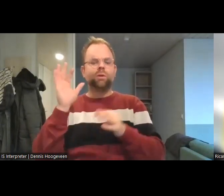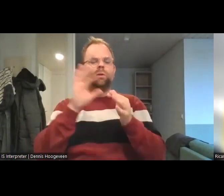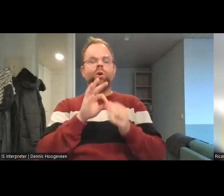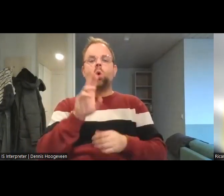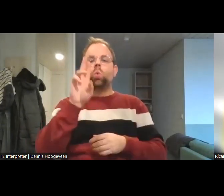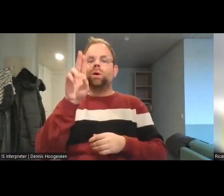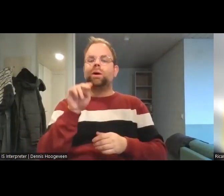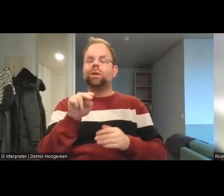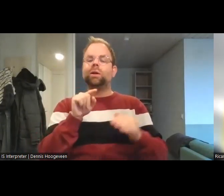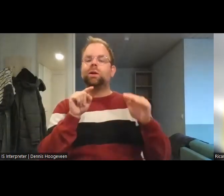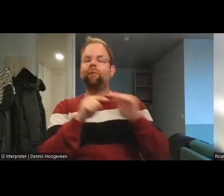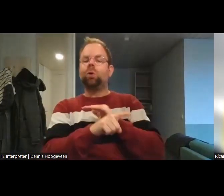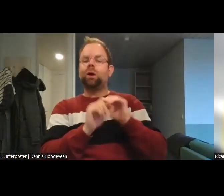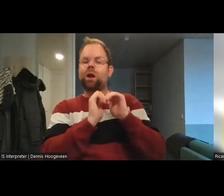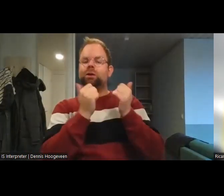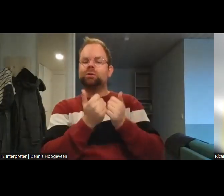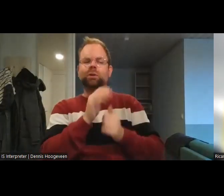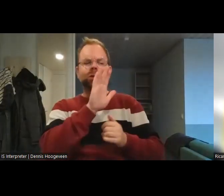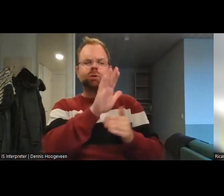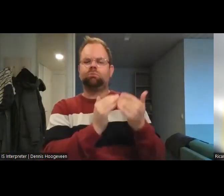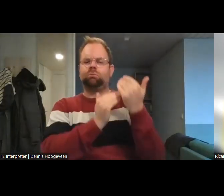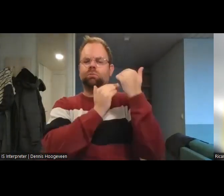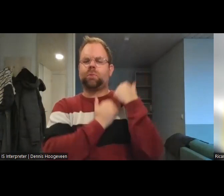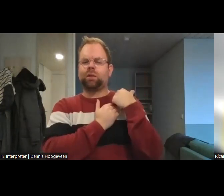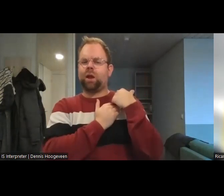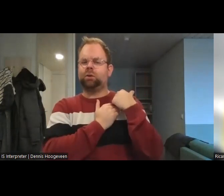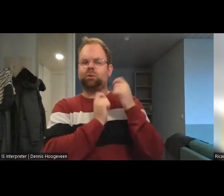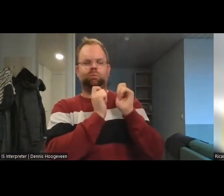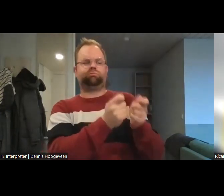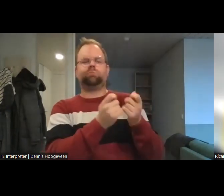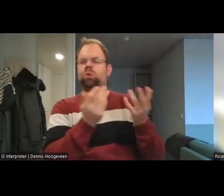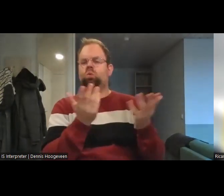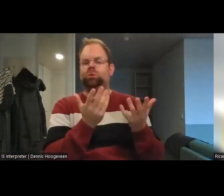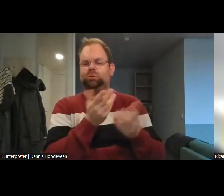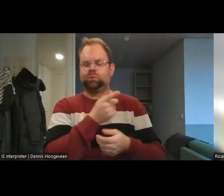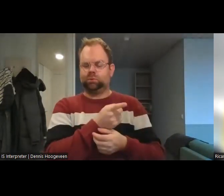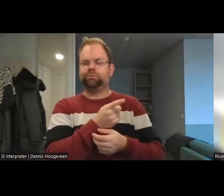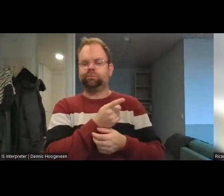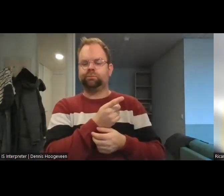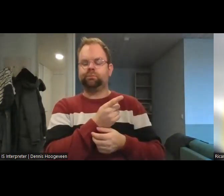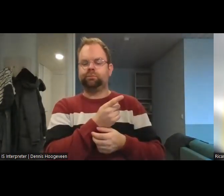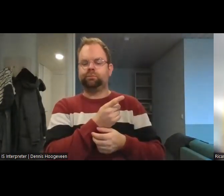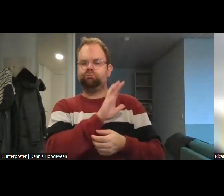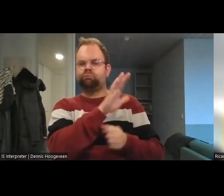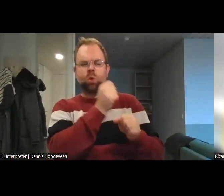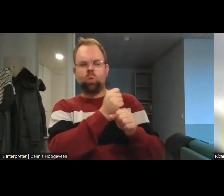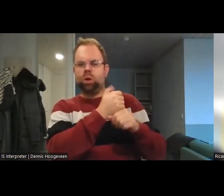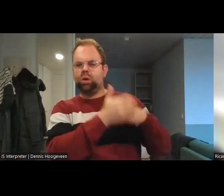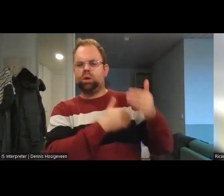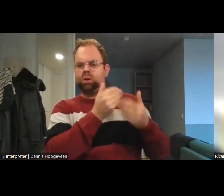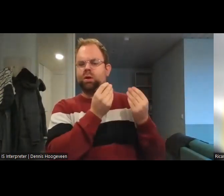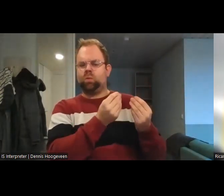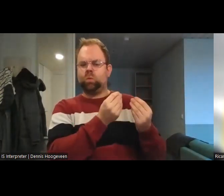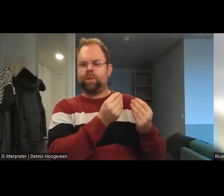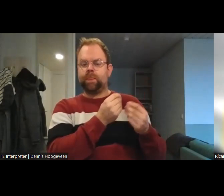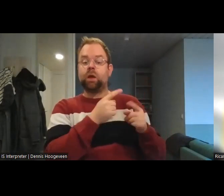discussing issues that are still pending on how to better articulate the Convention